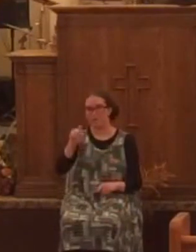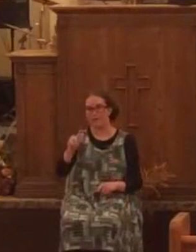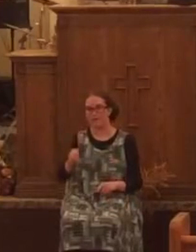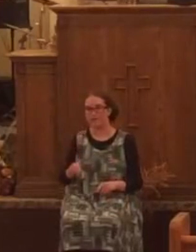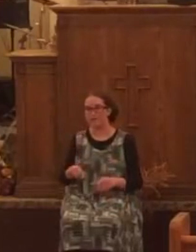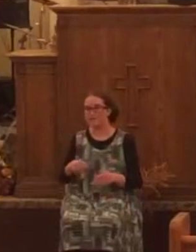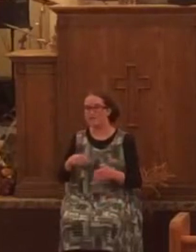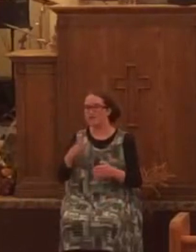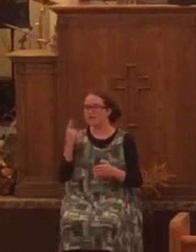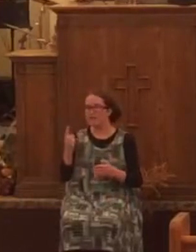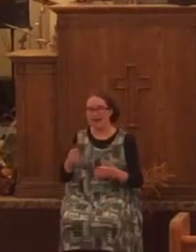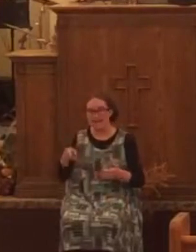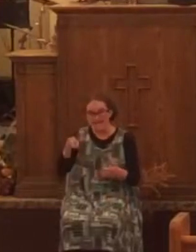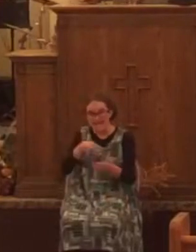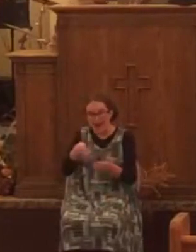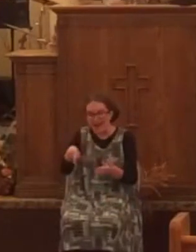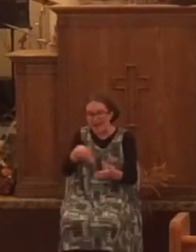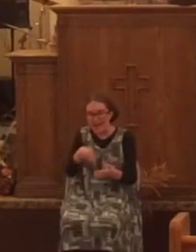just dance."